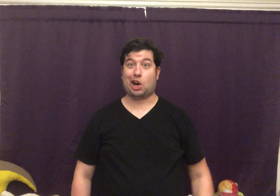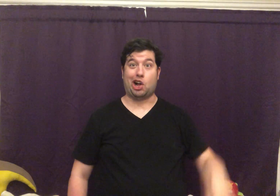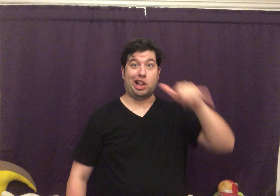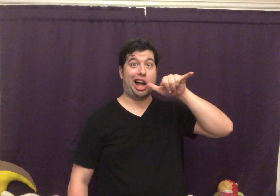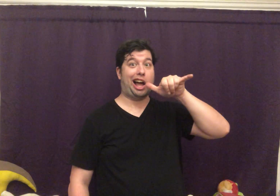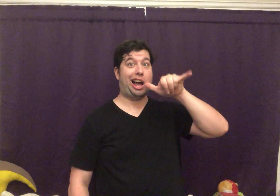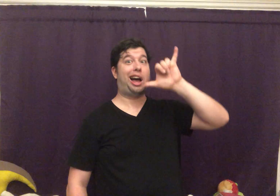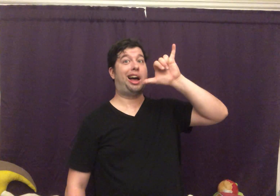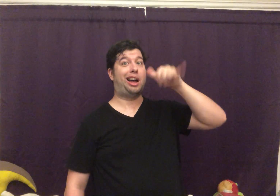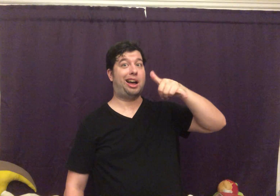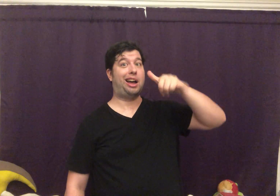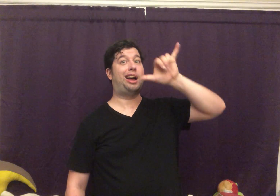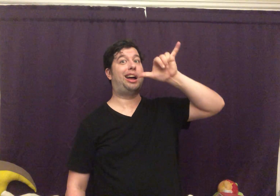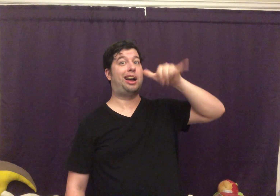Alcohol.